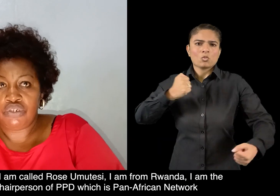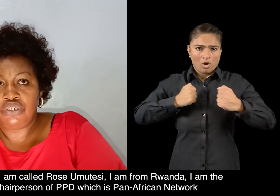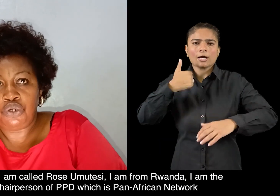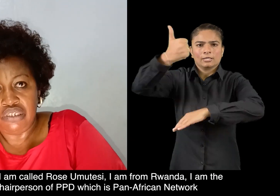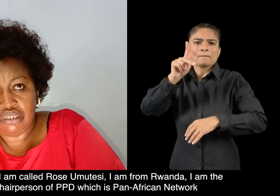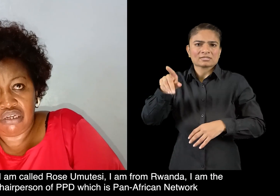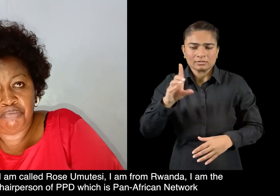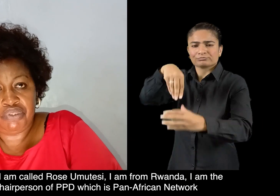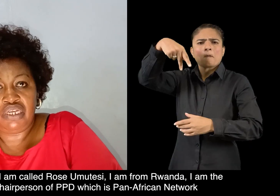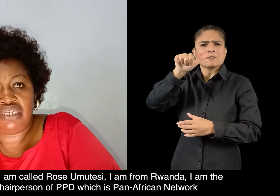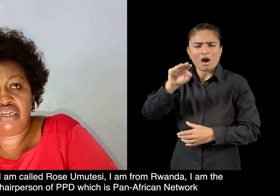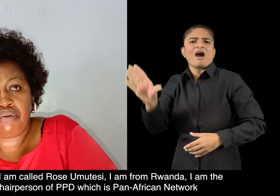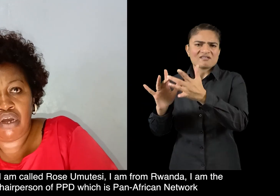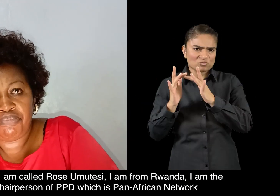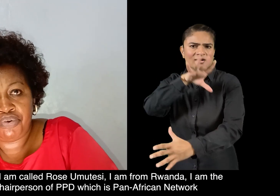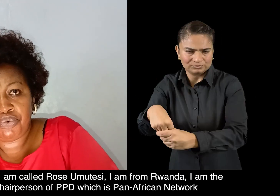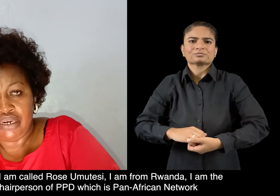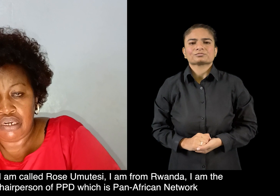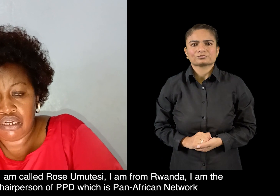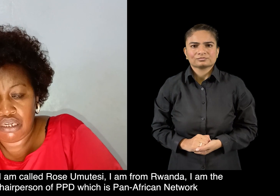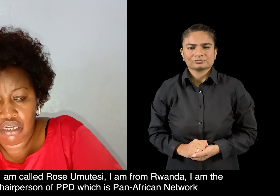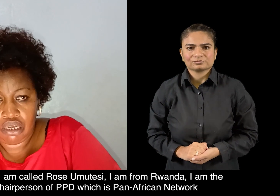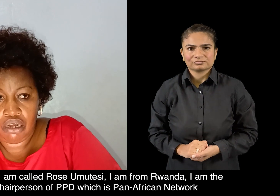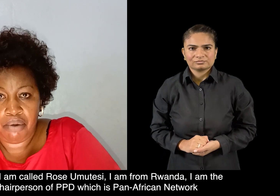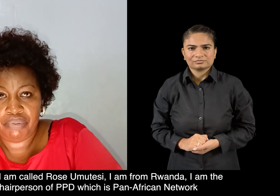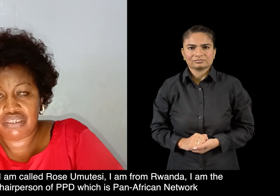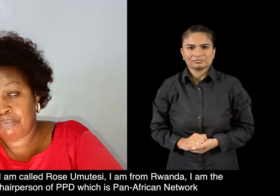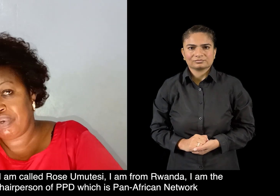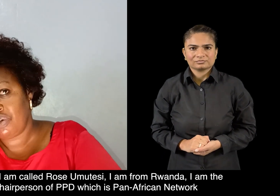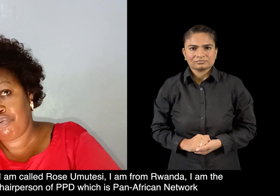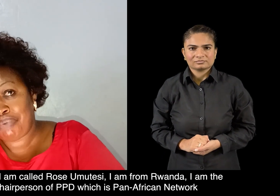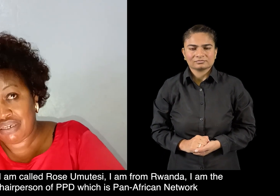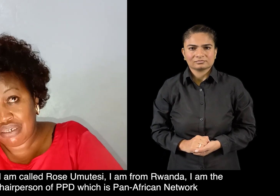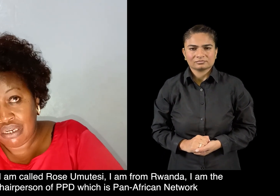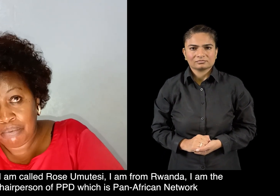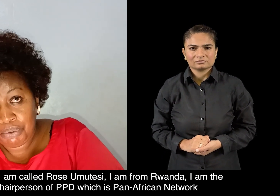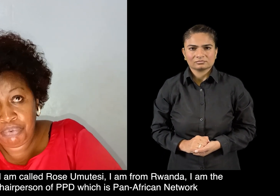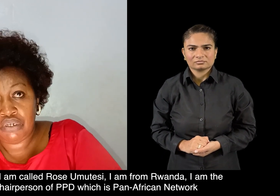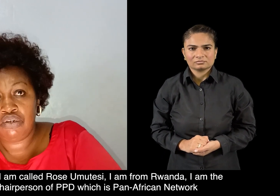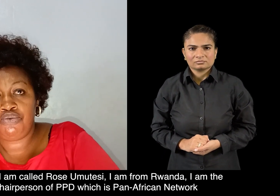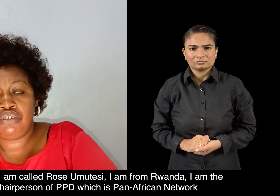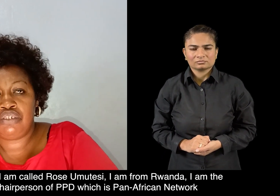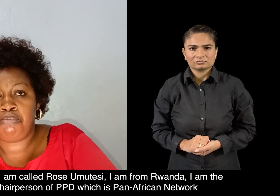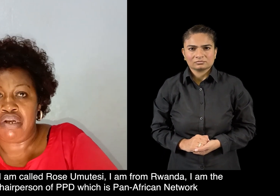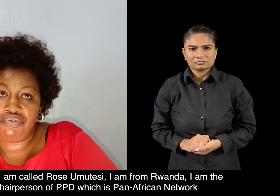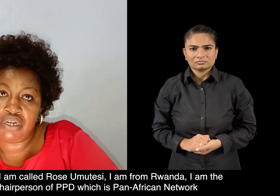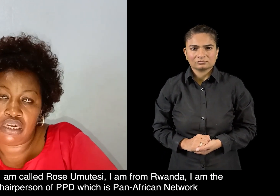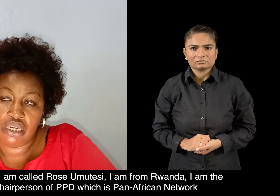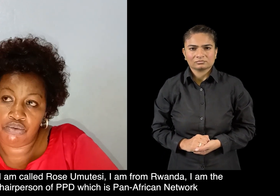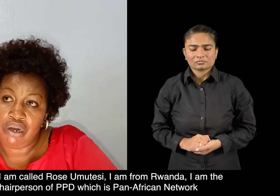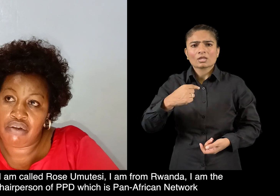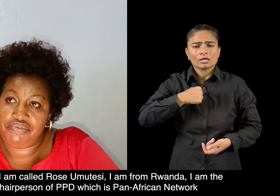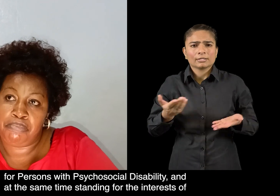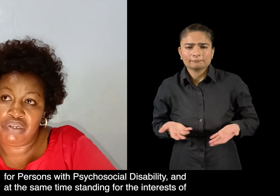I'm called Rose. I'm from Rwanda. I'm the chairperson of PAN-PPD, which is